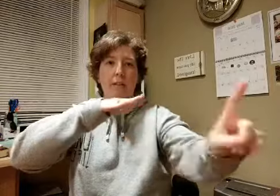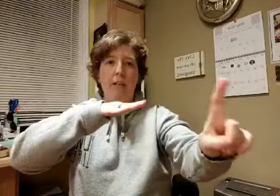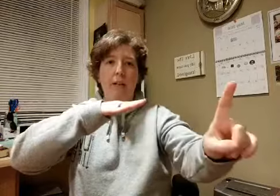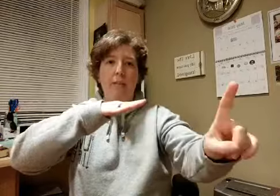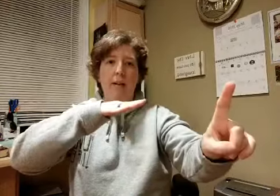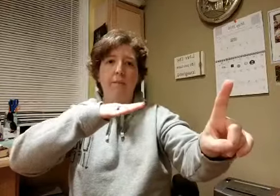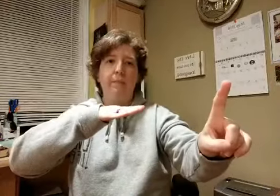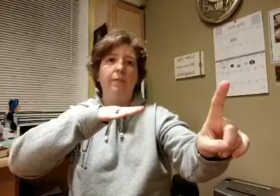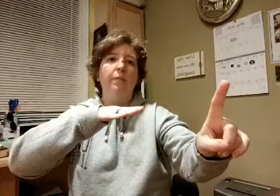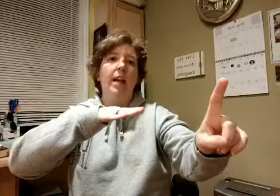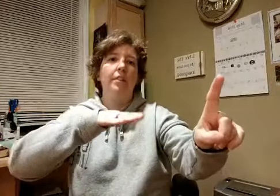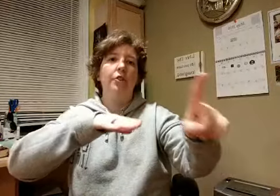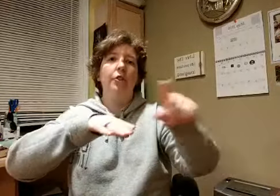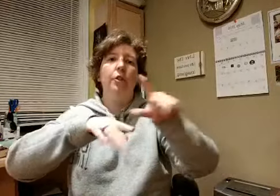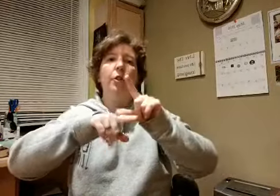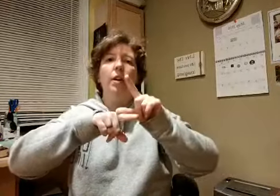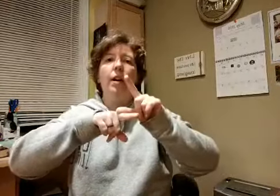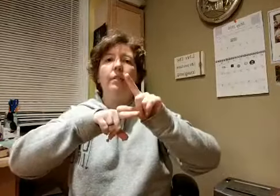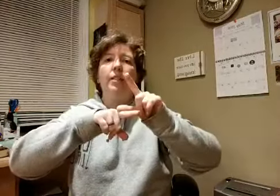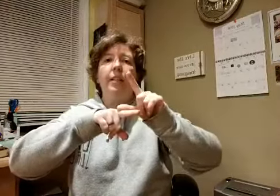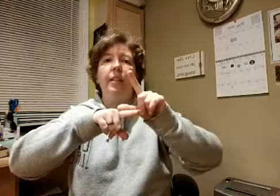comes out. Flash. I've seen